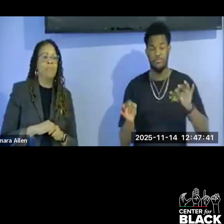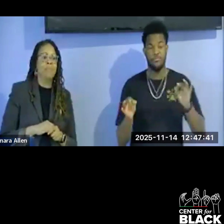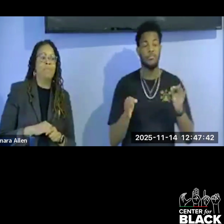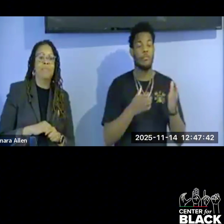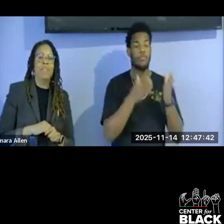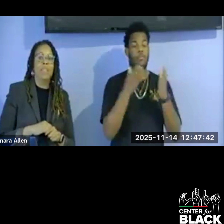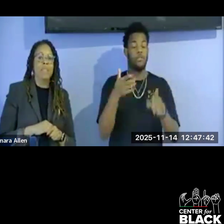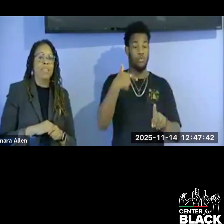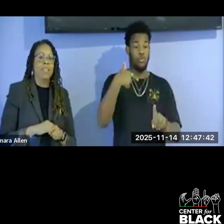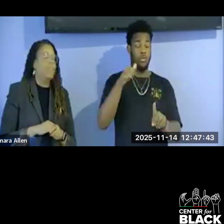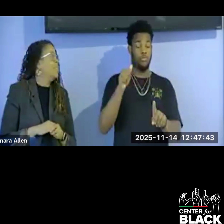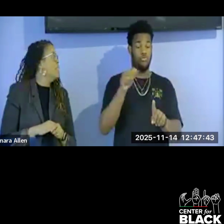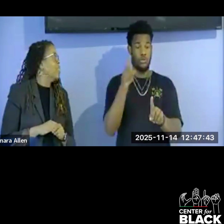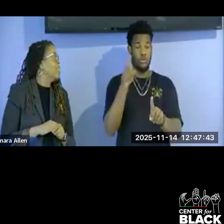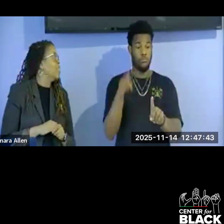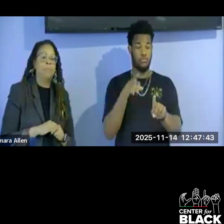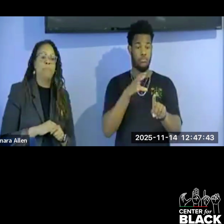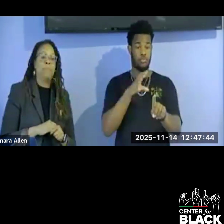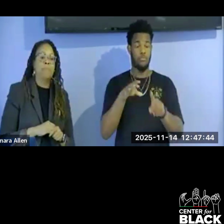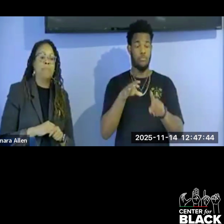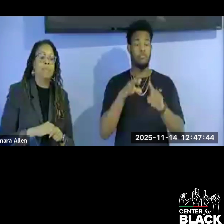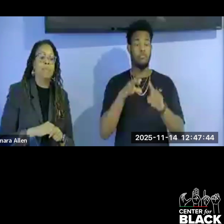intentional.